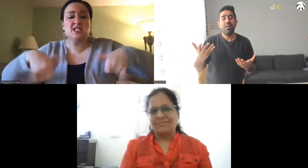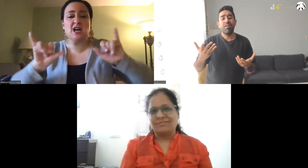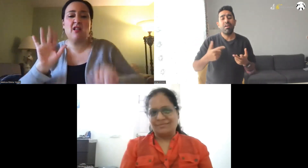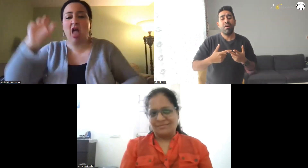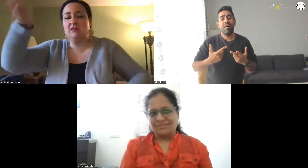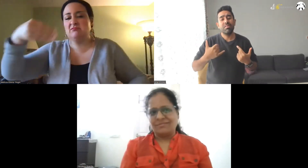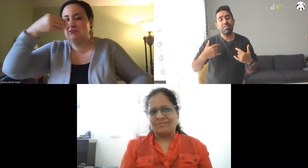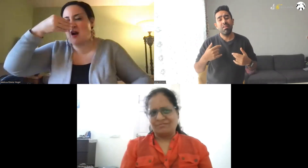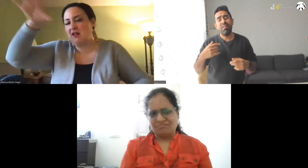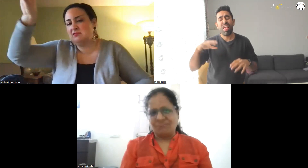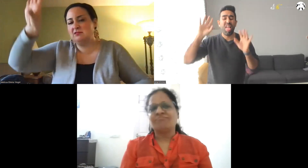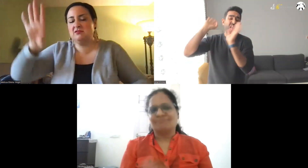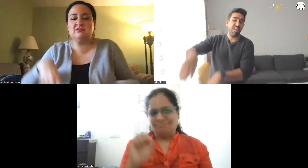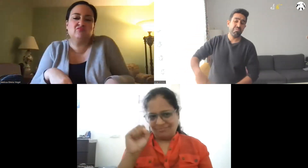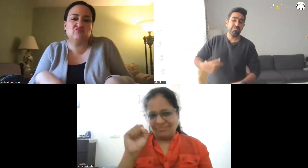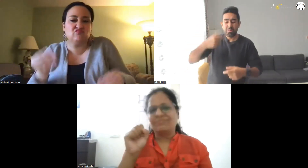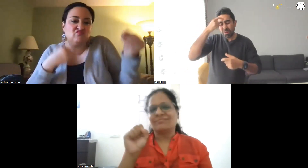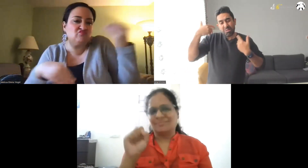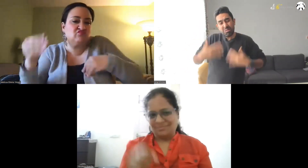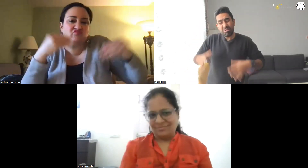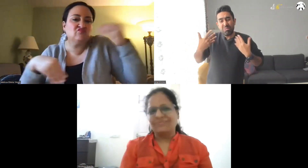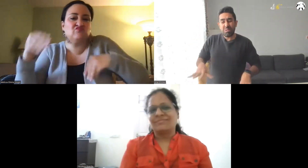just having some health issues,